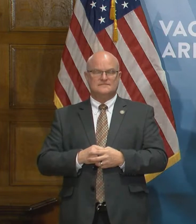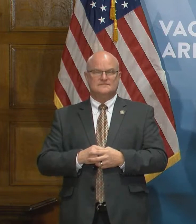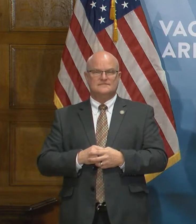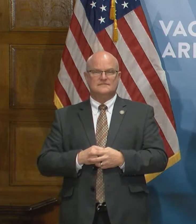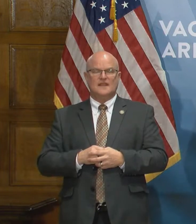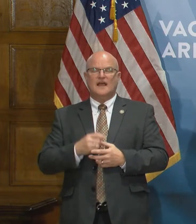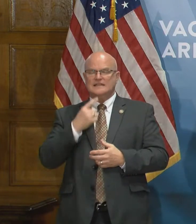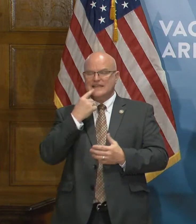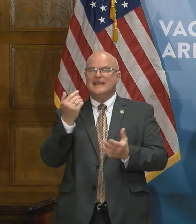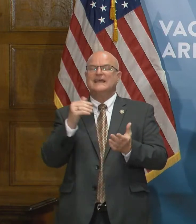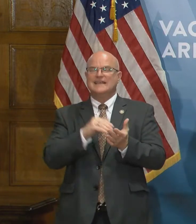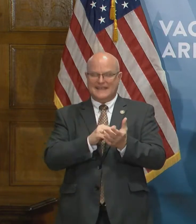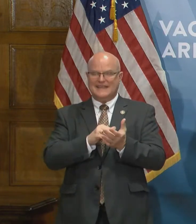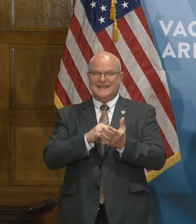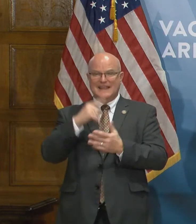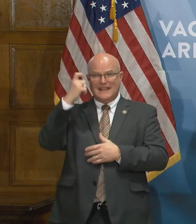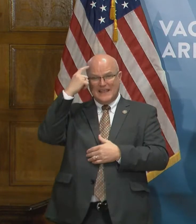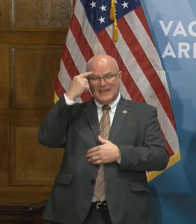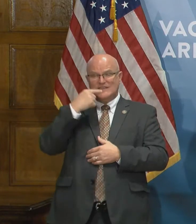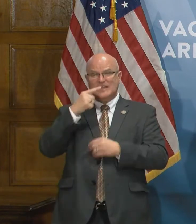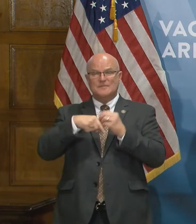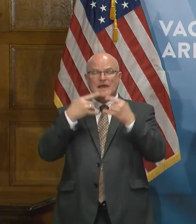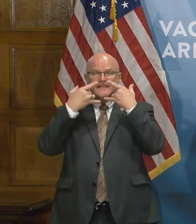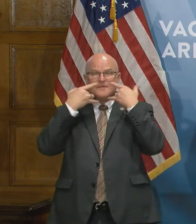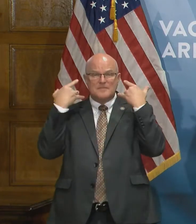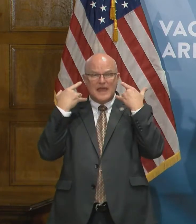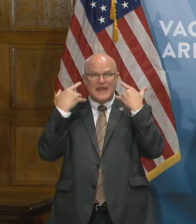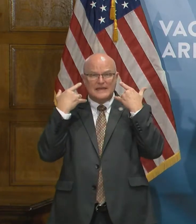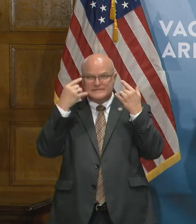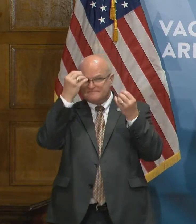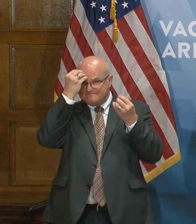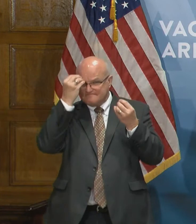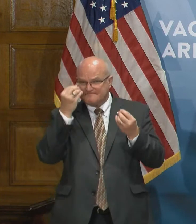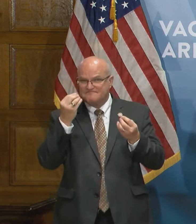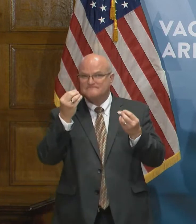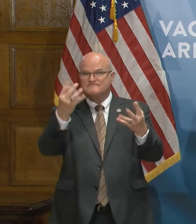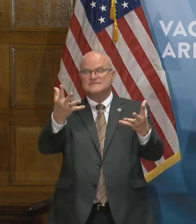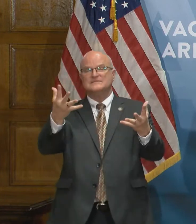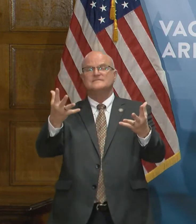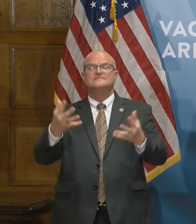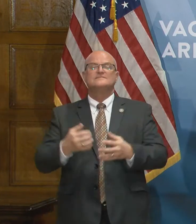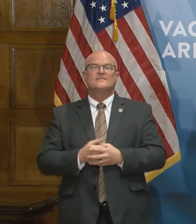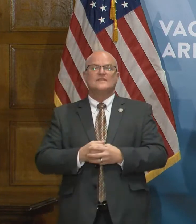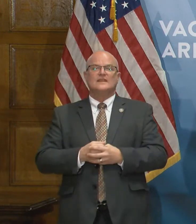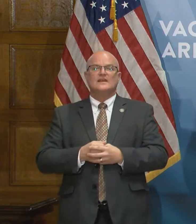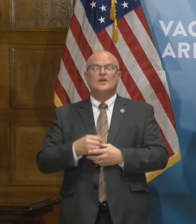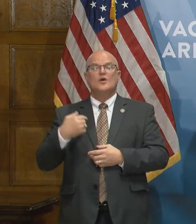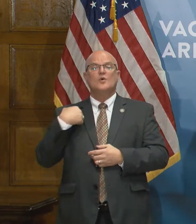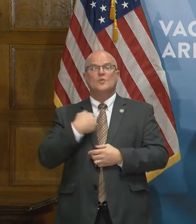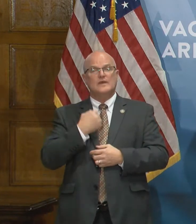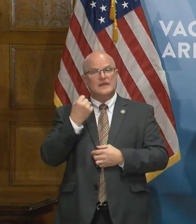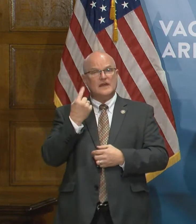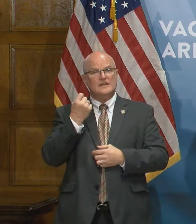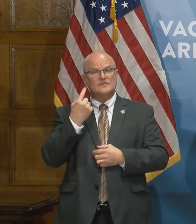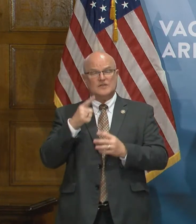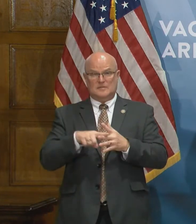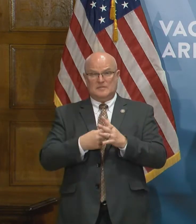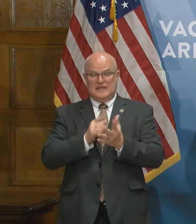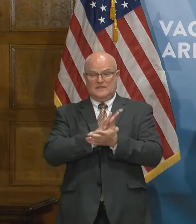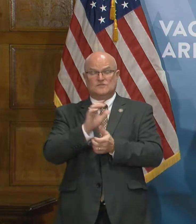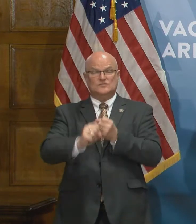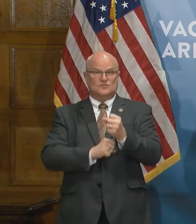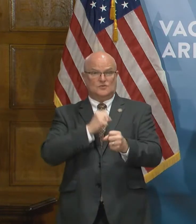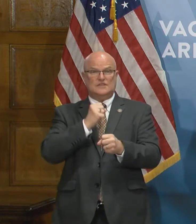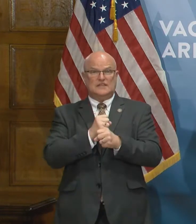I'll just reiterate what the governor mentioned on the masks, just to kind of put an exclamation point on that. We understood at the beginning of the